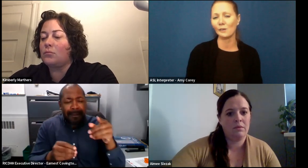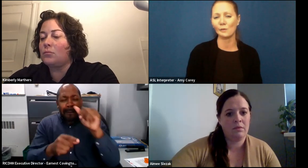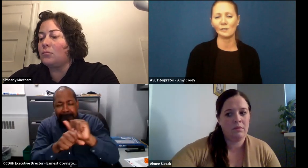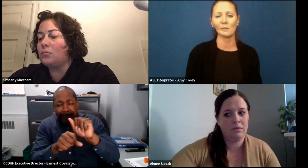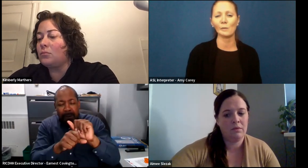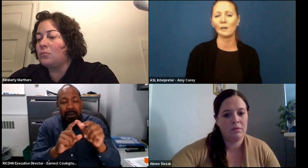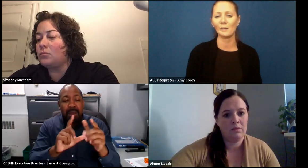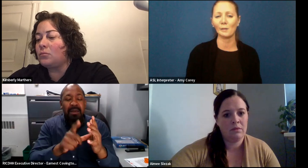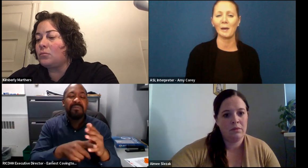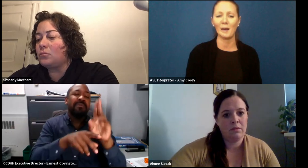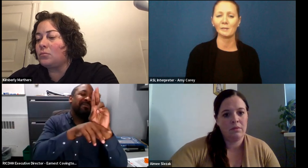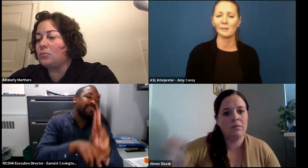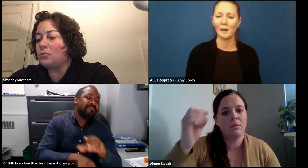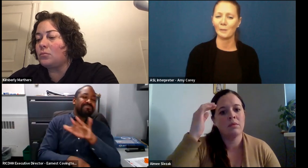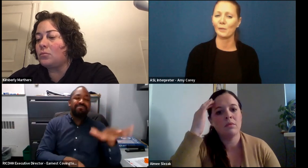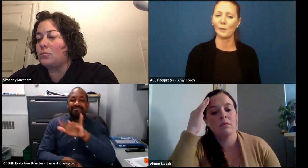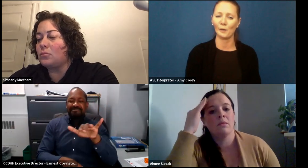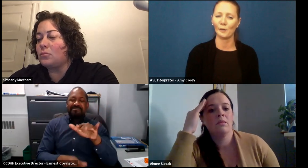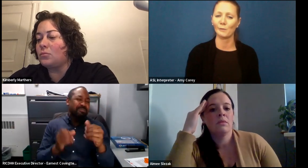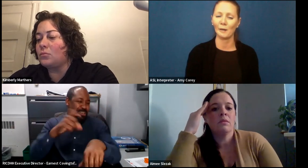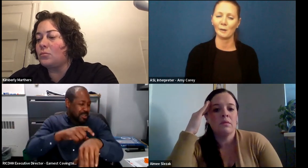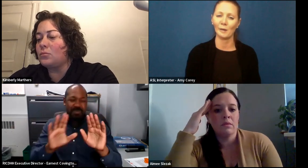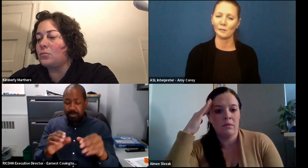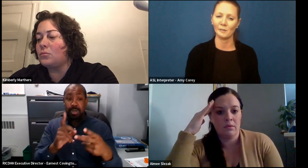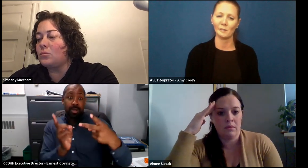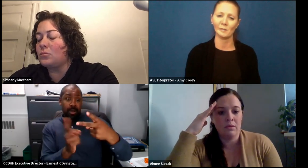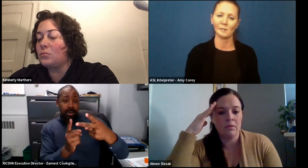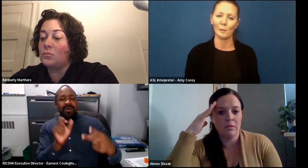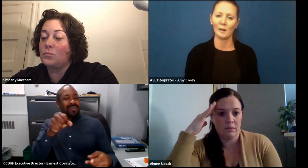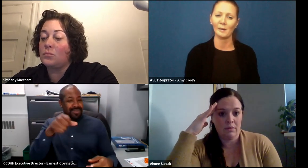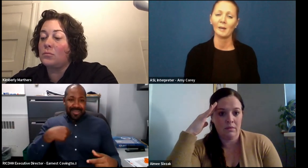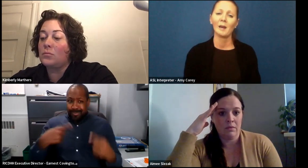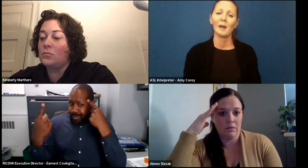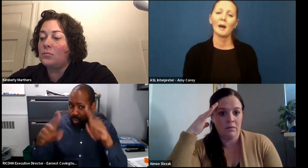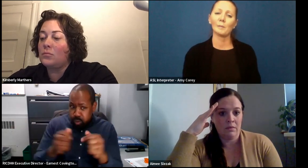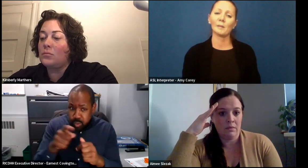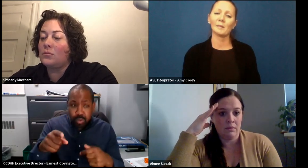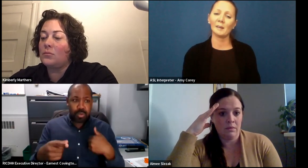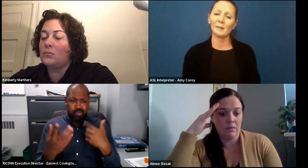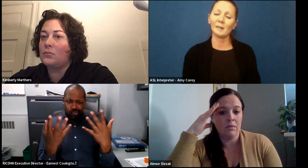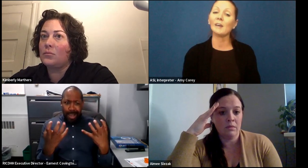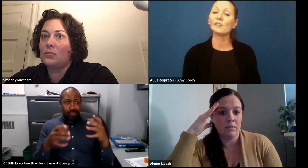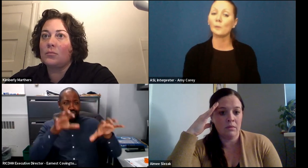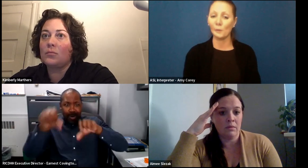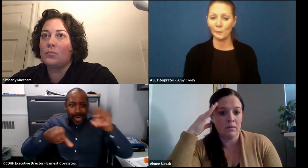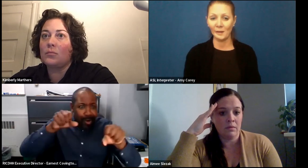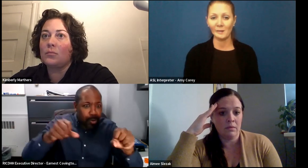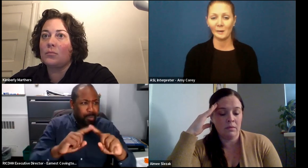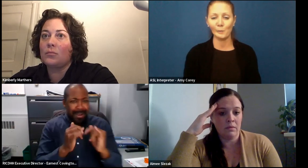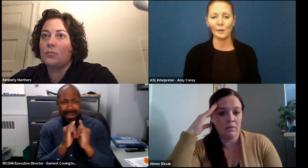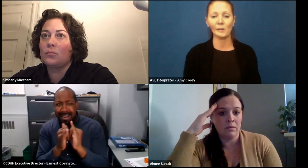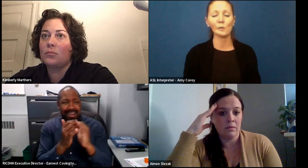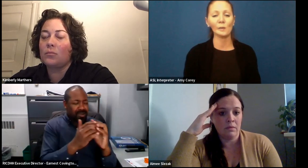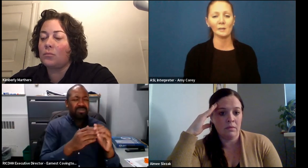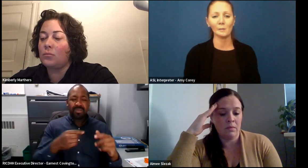it, just as we've done in the past with other, agencies and so on. Secondly, I do agree with that